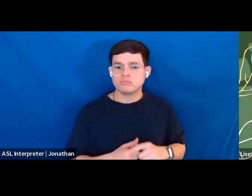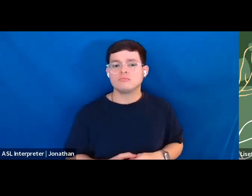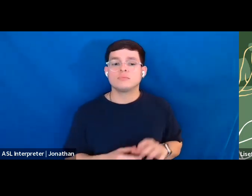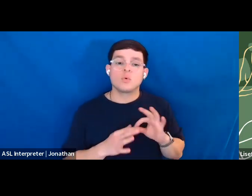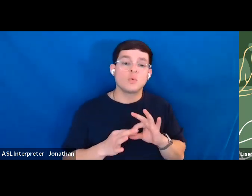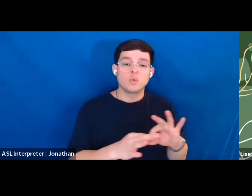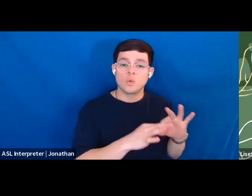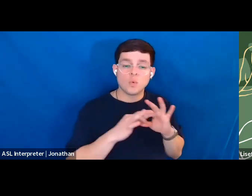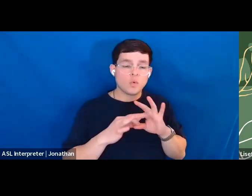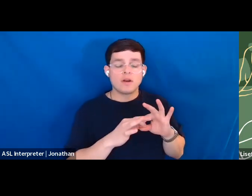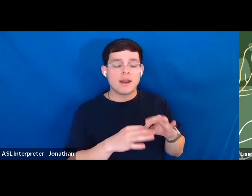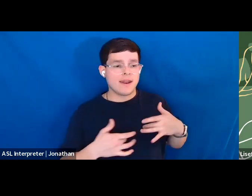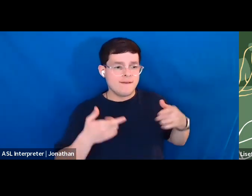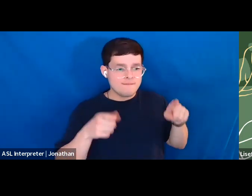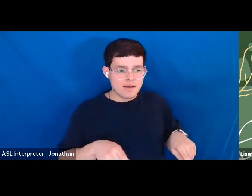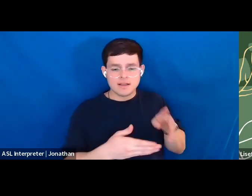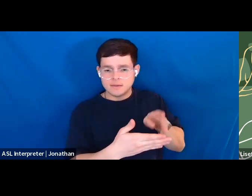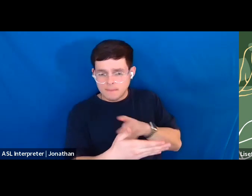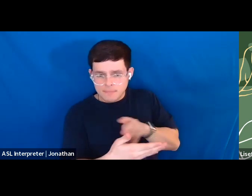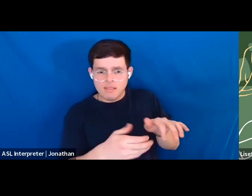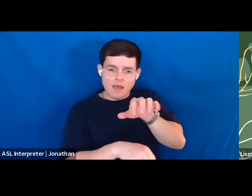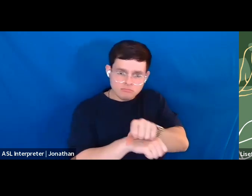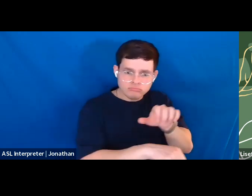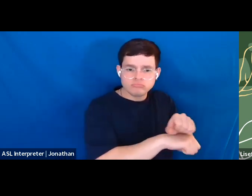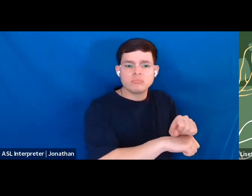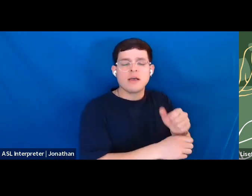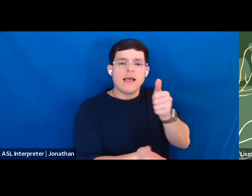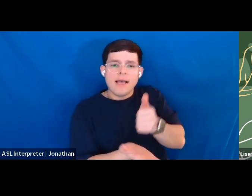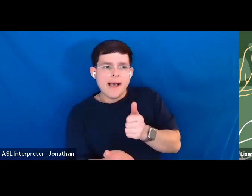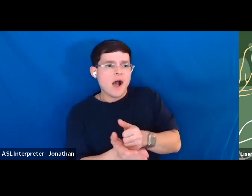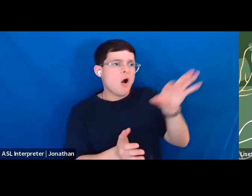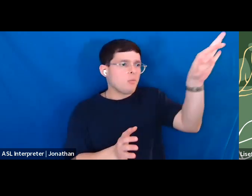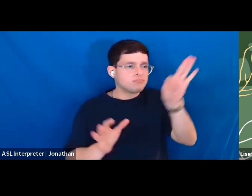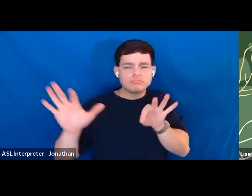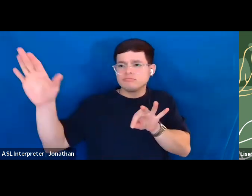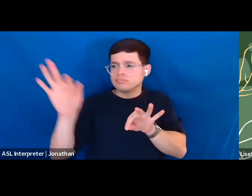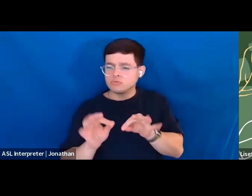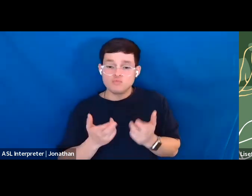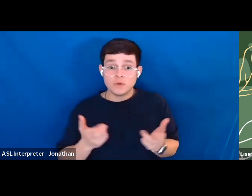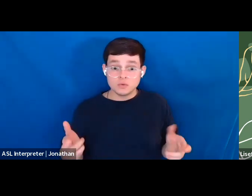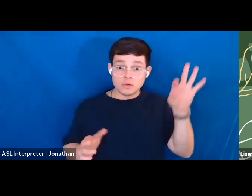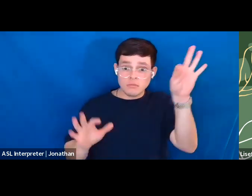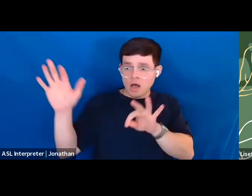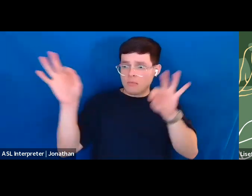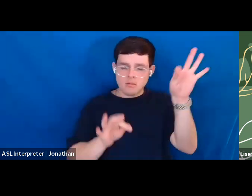coordinate events, and help curate and synthesize resources.